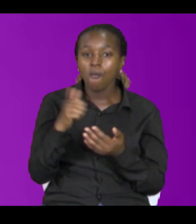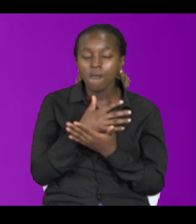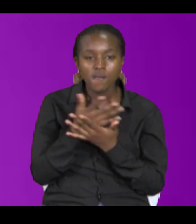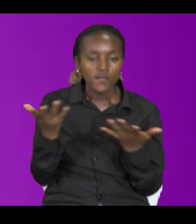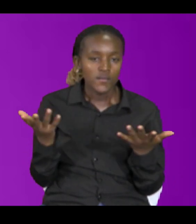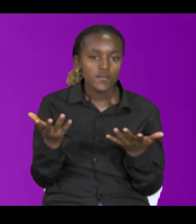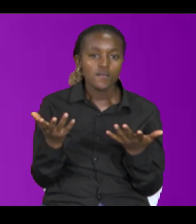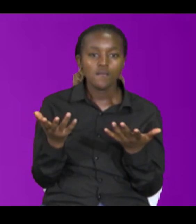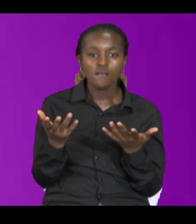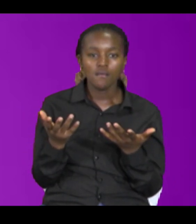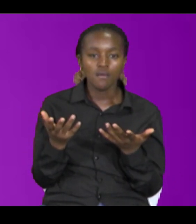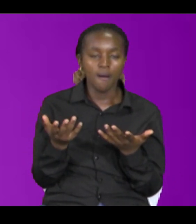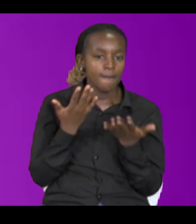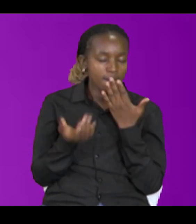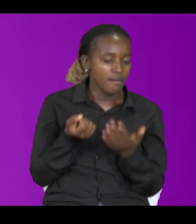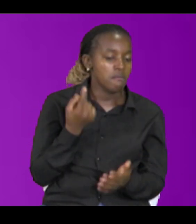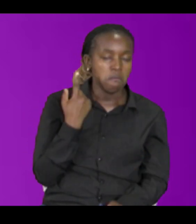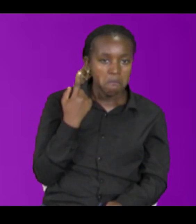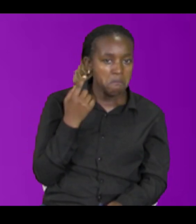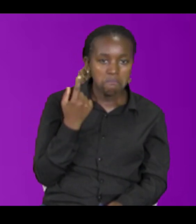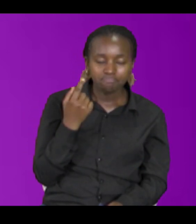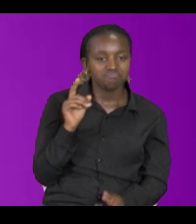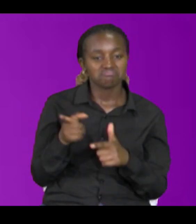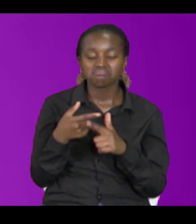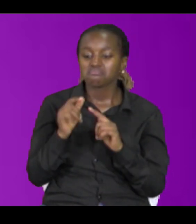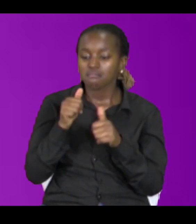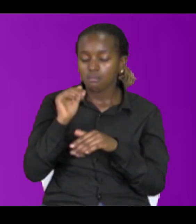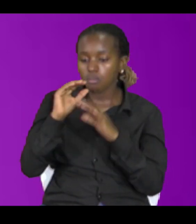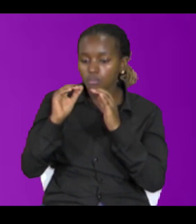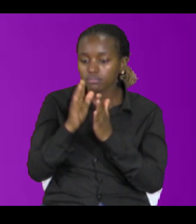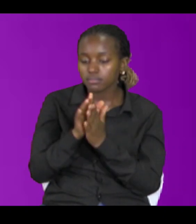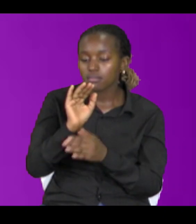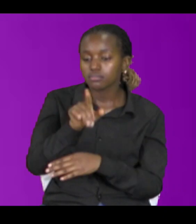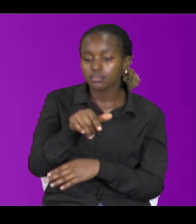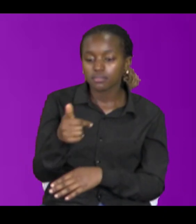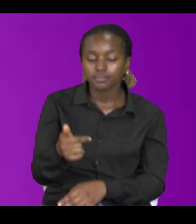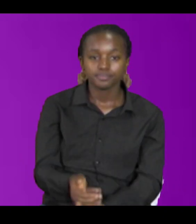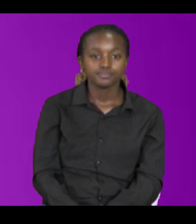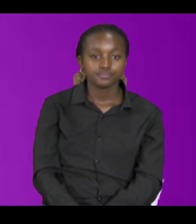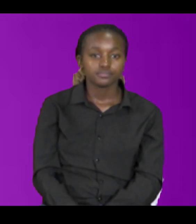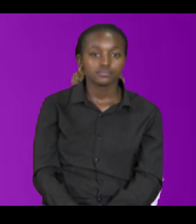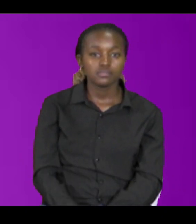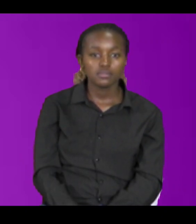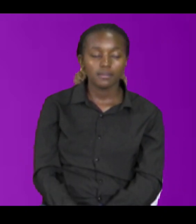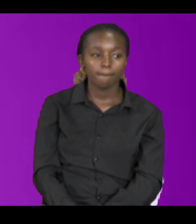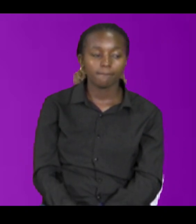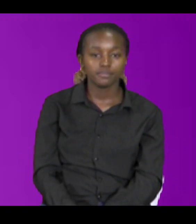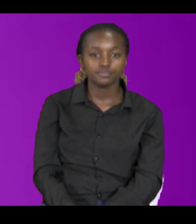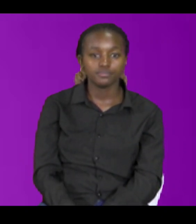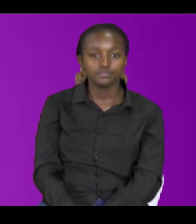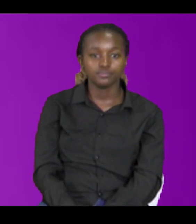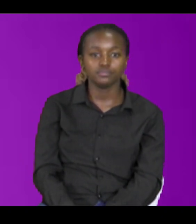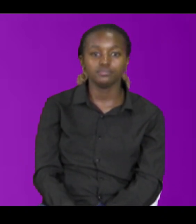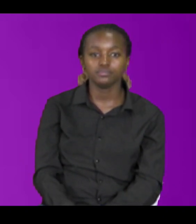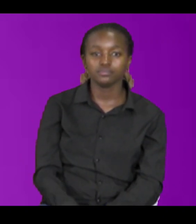we don't understand, we ask each other. Uh, like I remember when